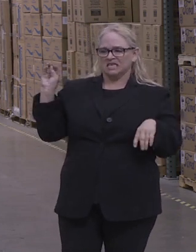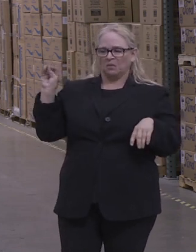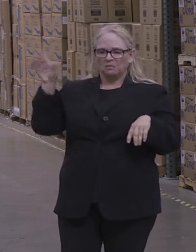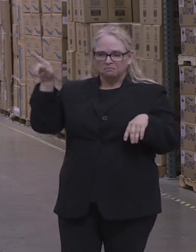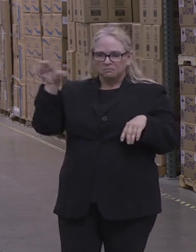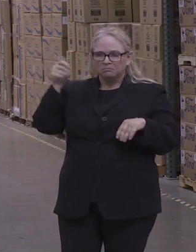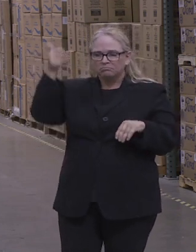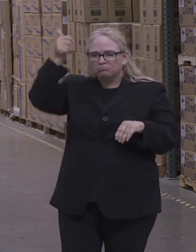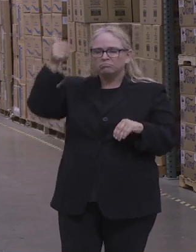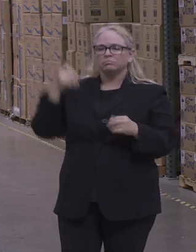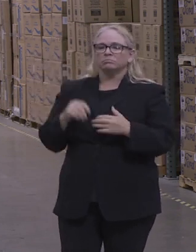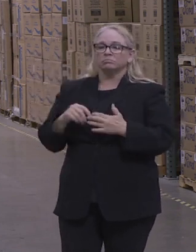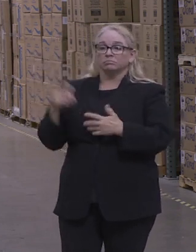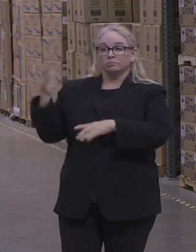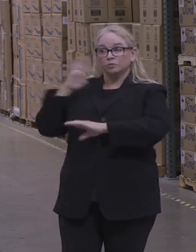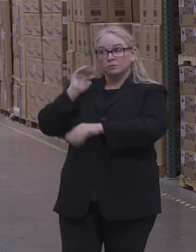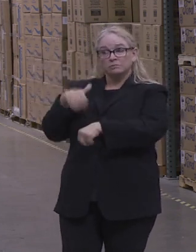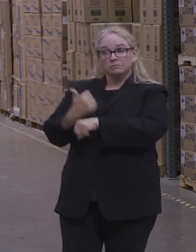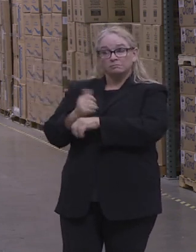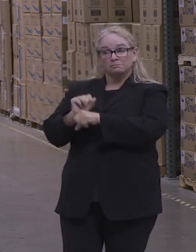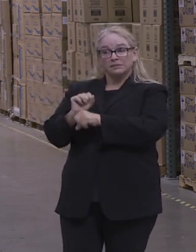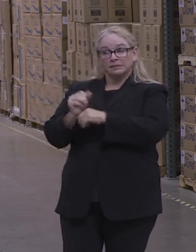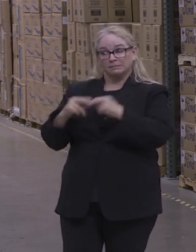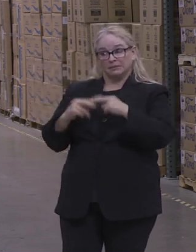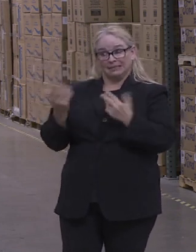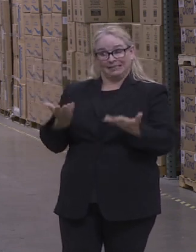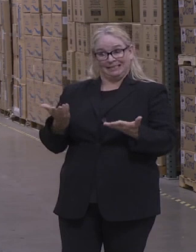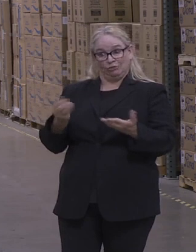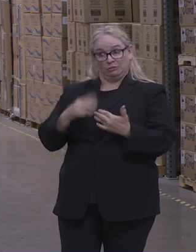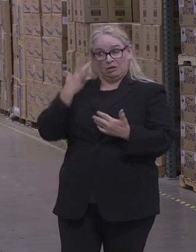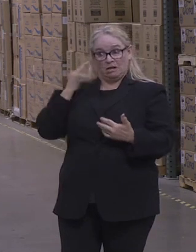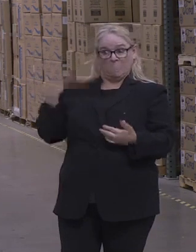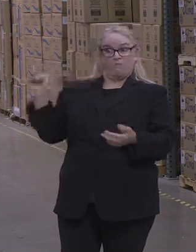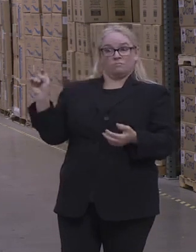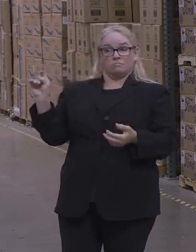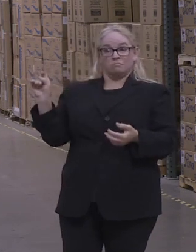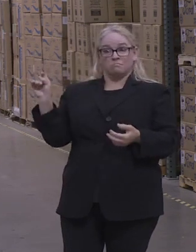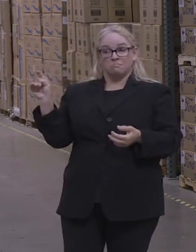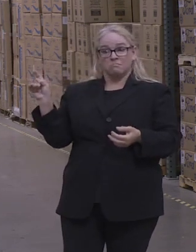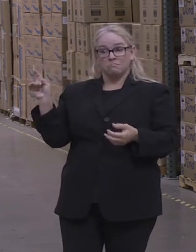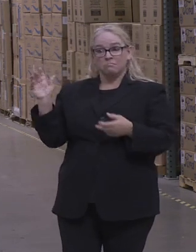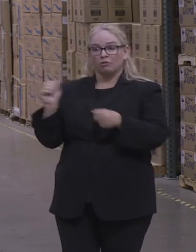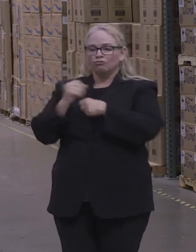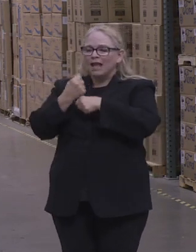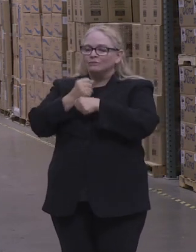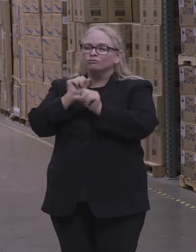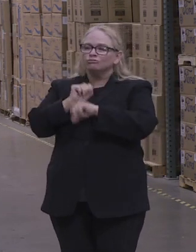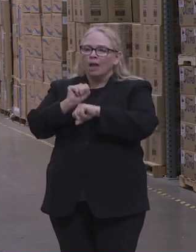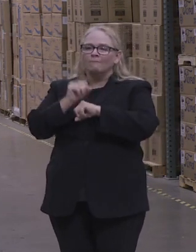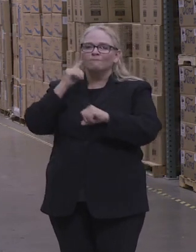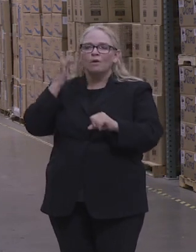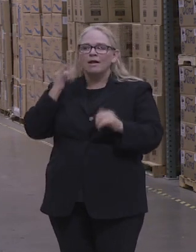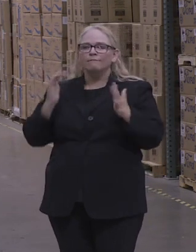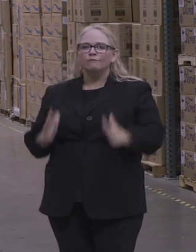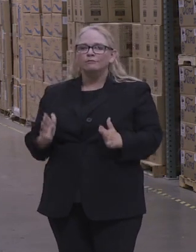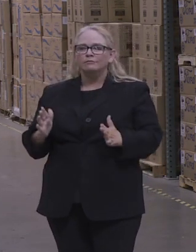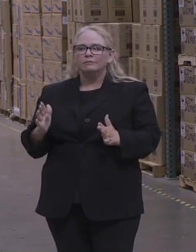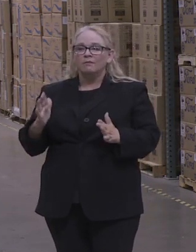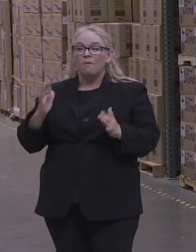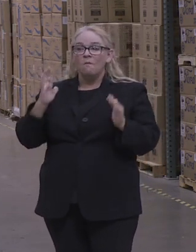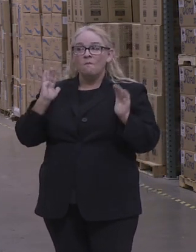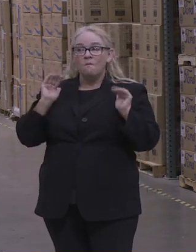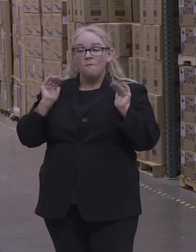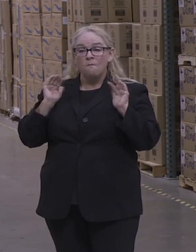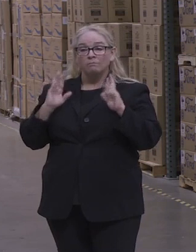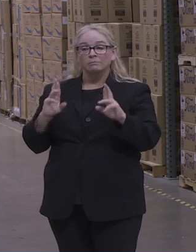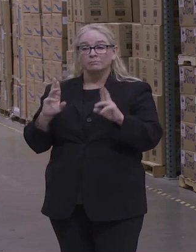facility and creating hundreds, if not 1,000+ jobs here in the state. That facility, we hope to encourage the